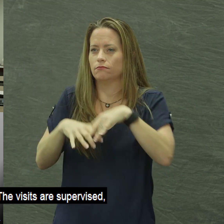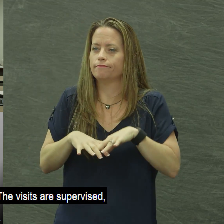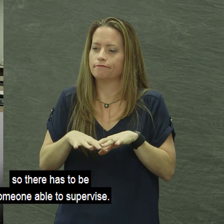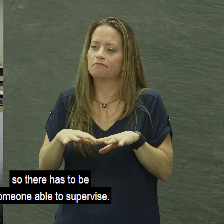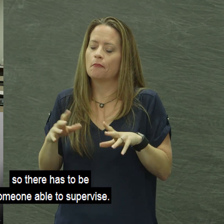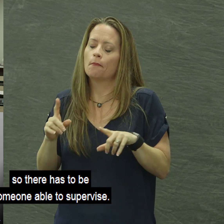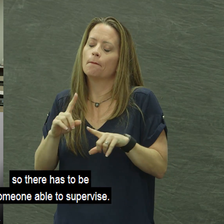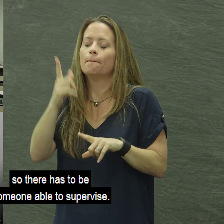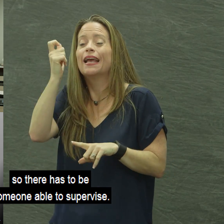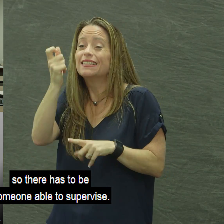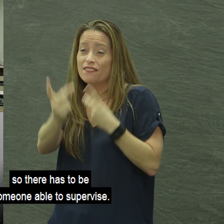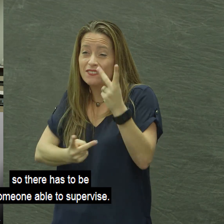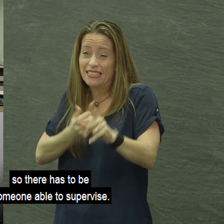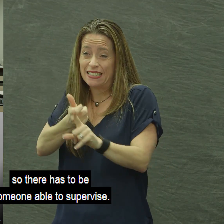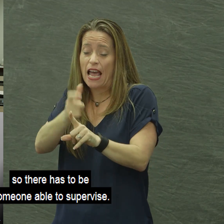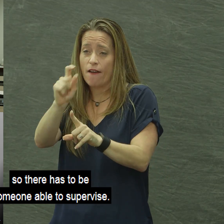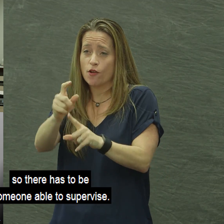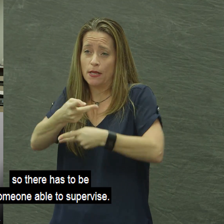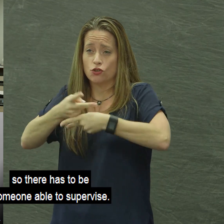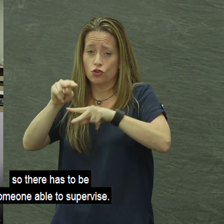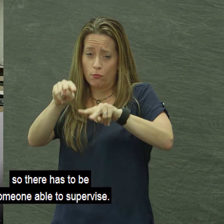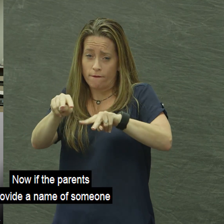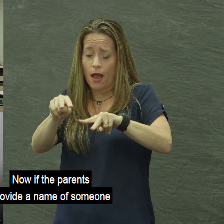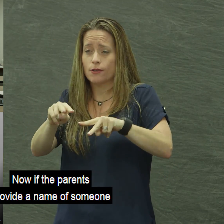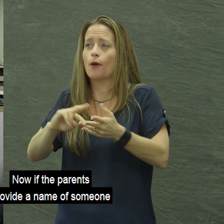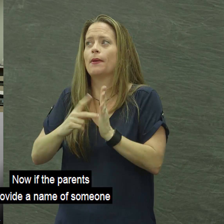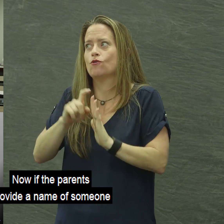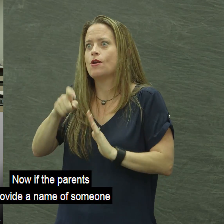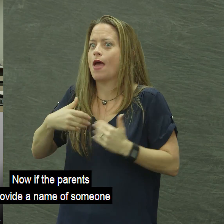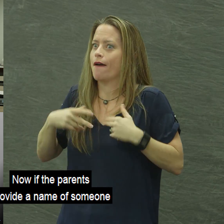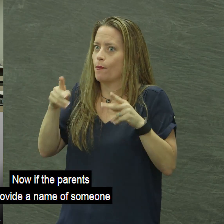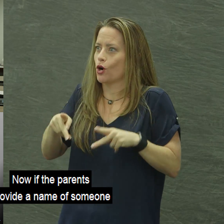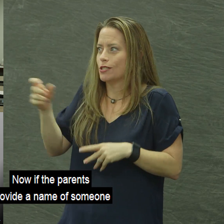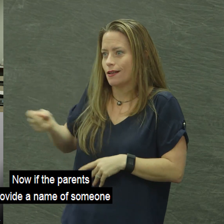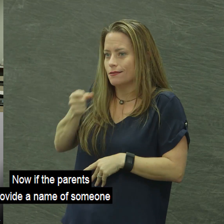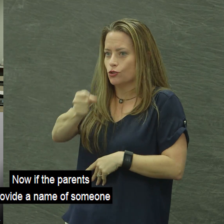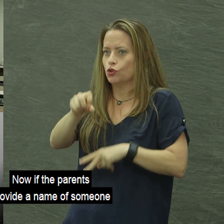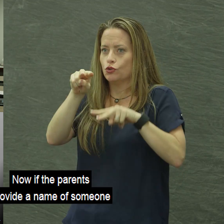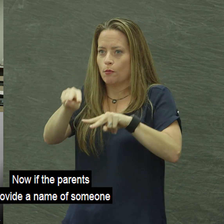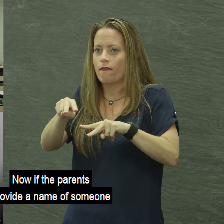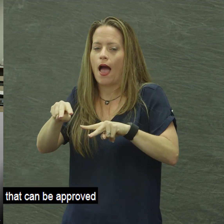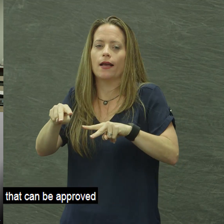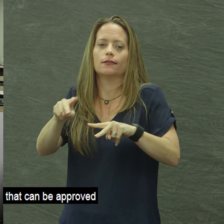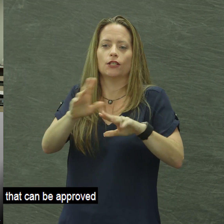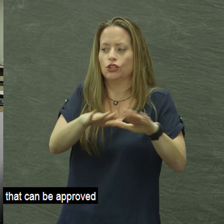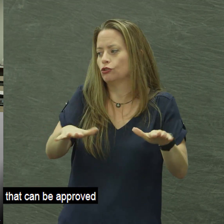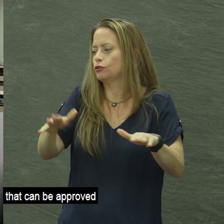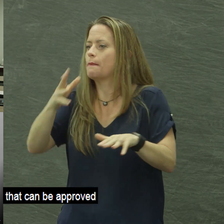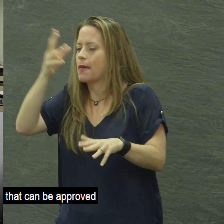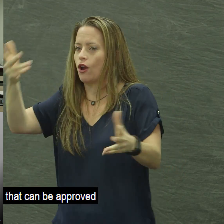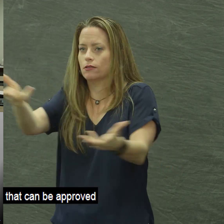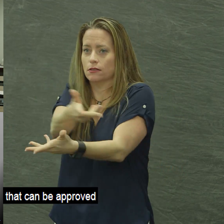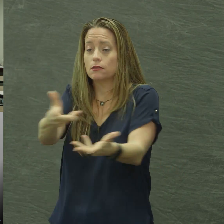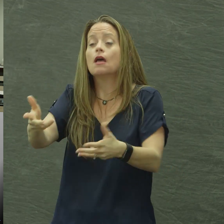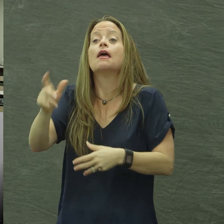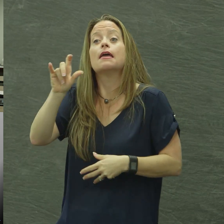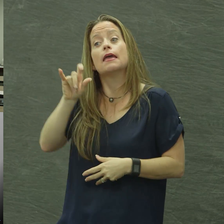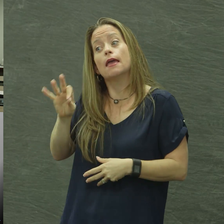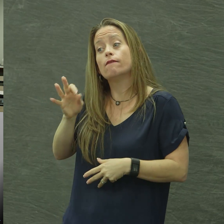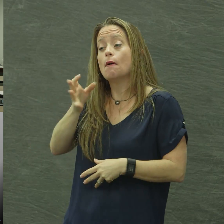visits are supervised, so there has to be someone able to supervise. Now, if the parents provide a name of someone that can be approved